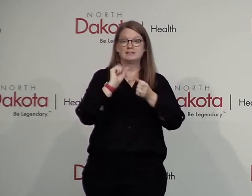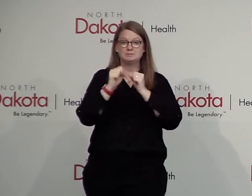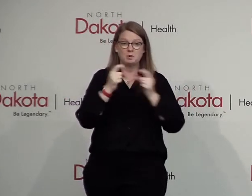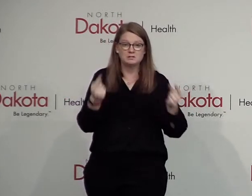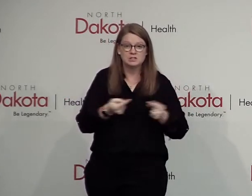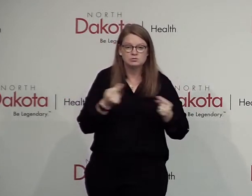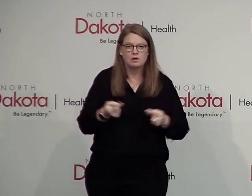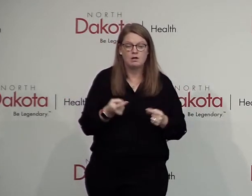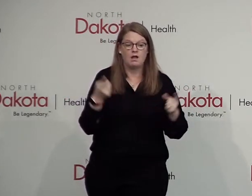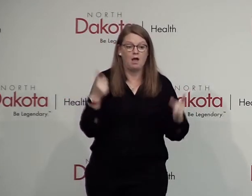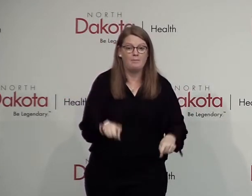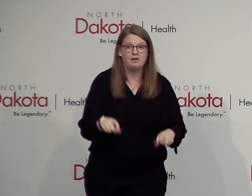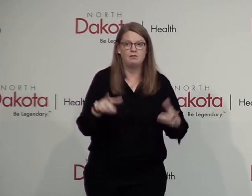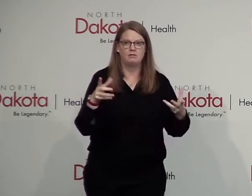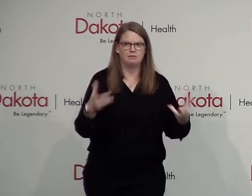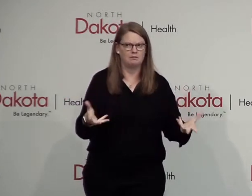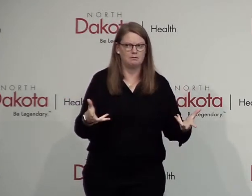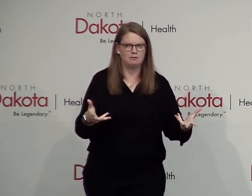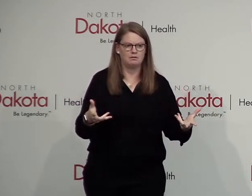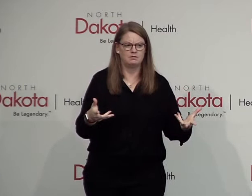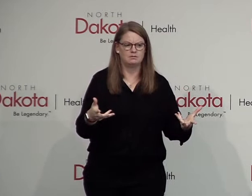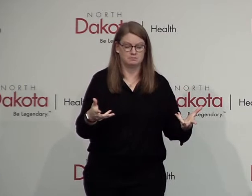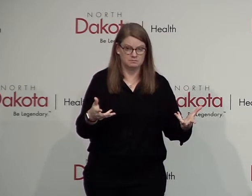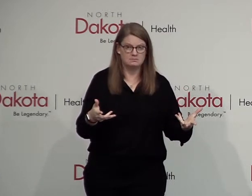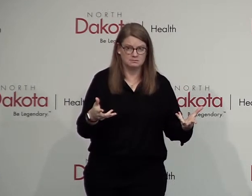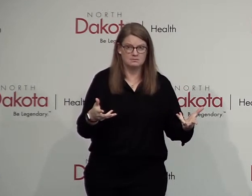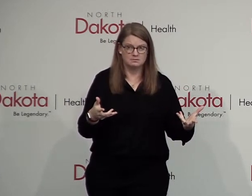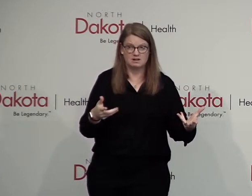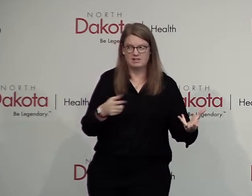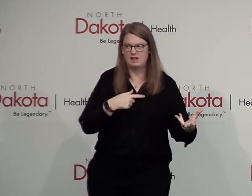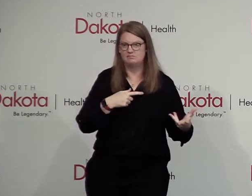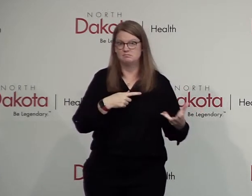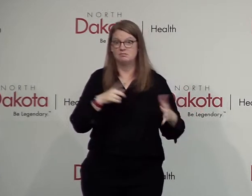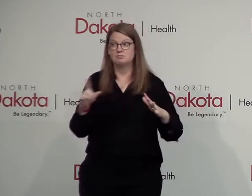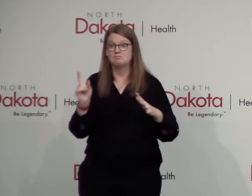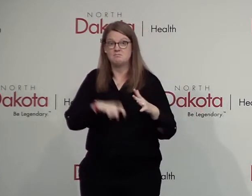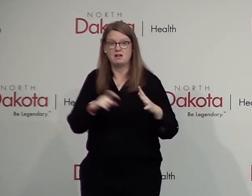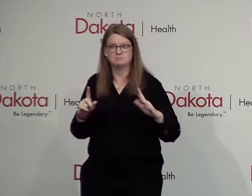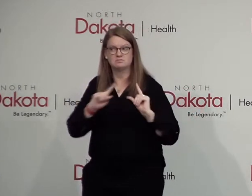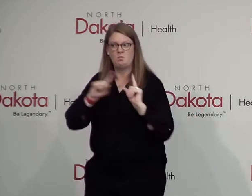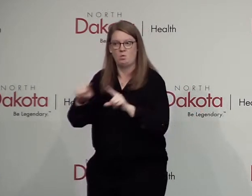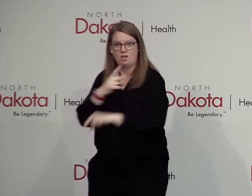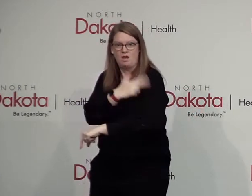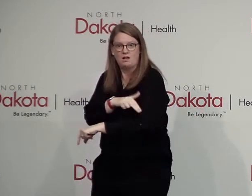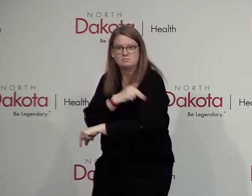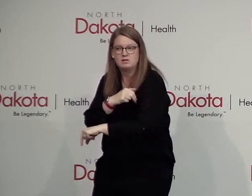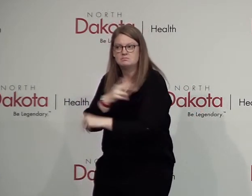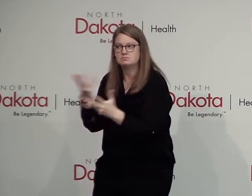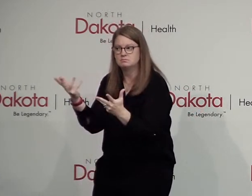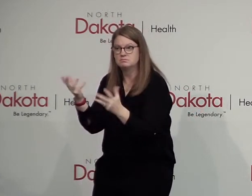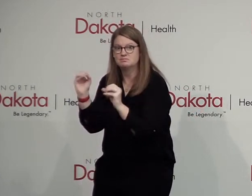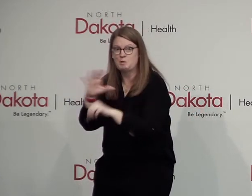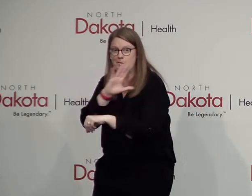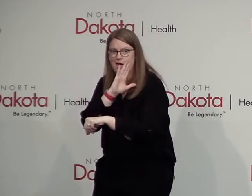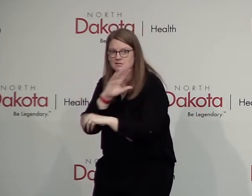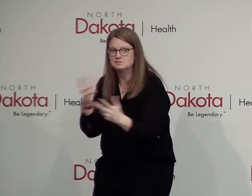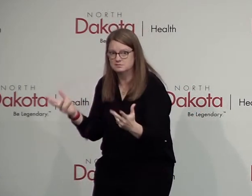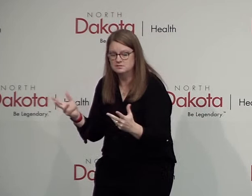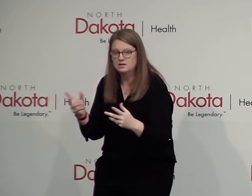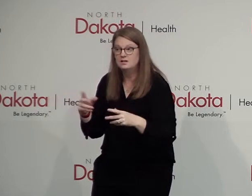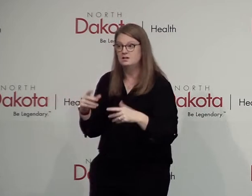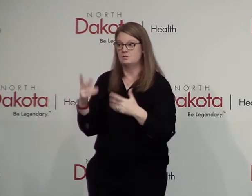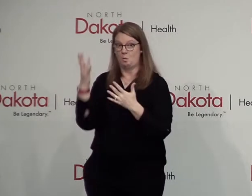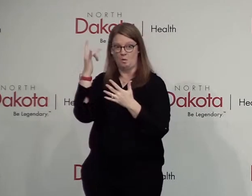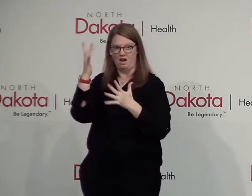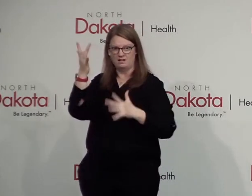injury. But again, we want to make sure that we protect that healthcare system. And vaccines are one of the safest and easiest